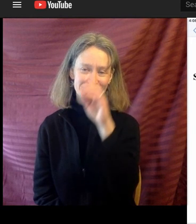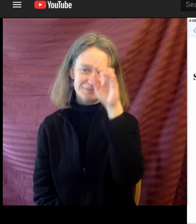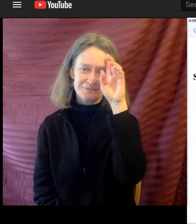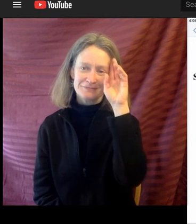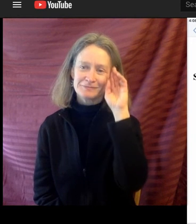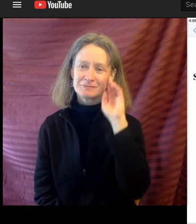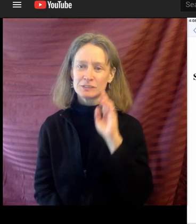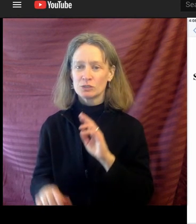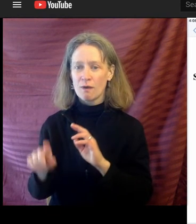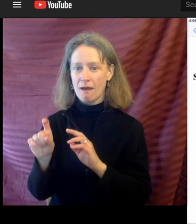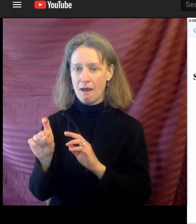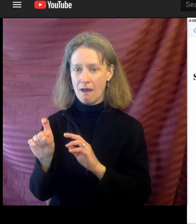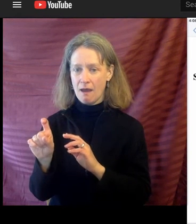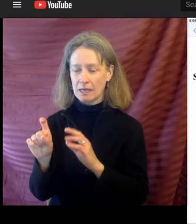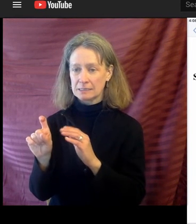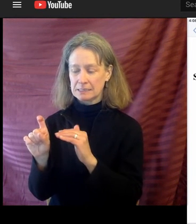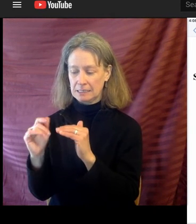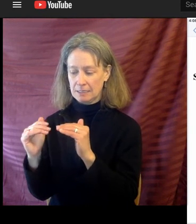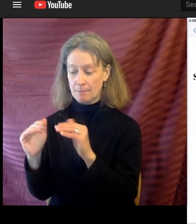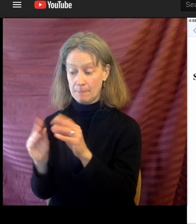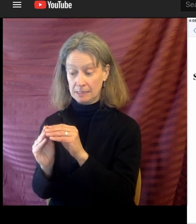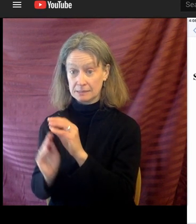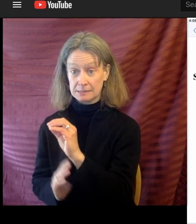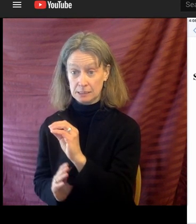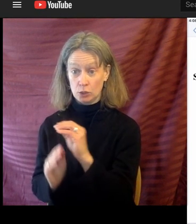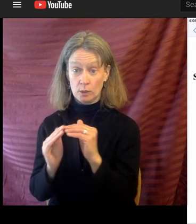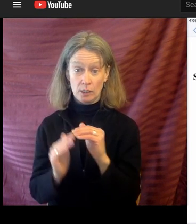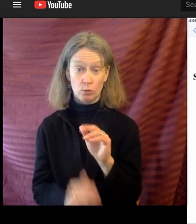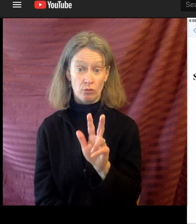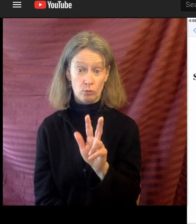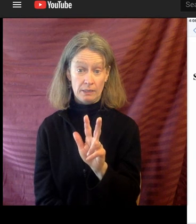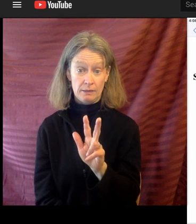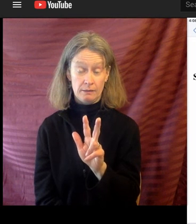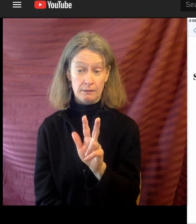equals 0 plus 3 is 3.